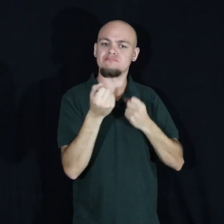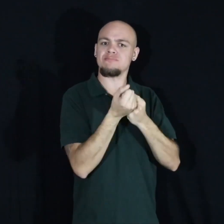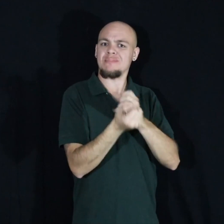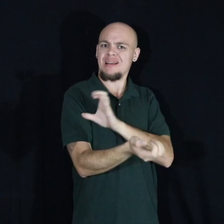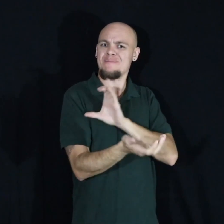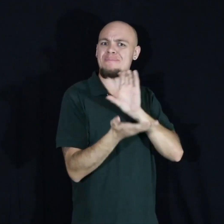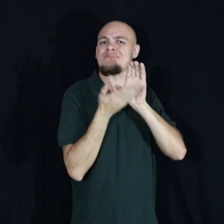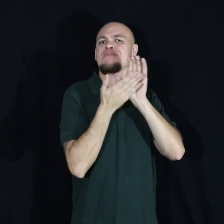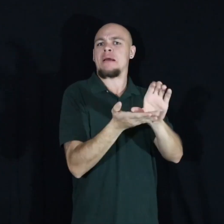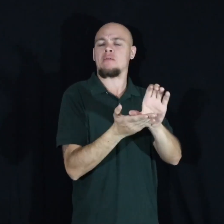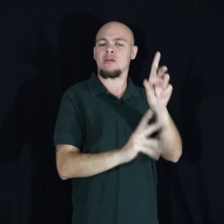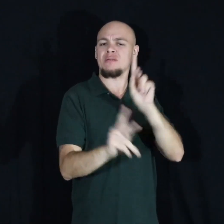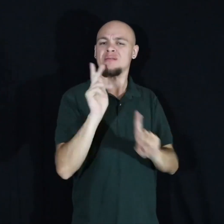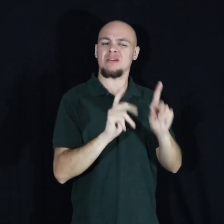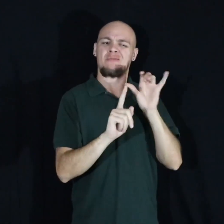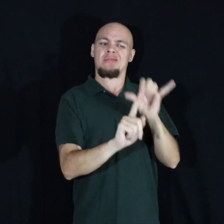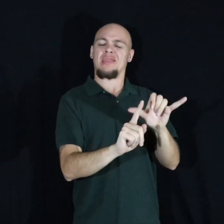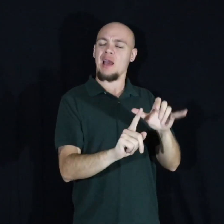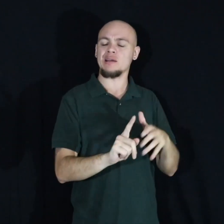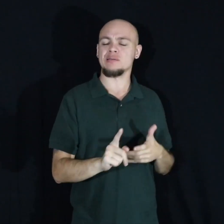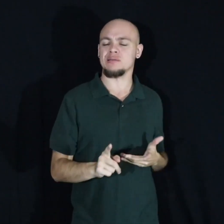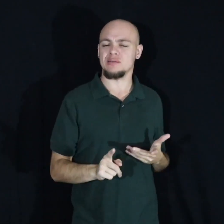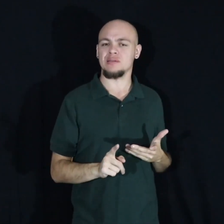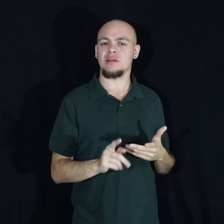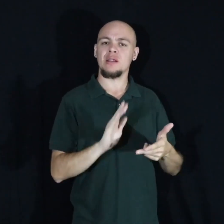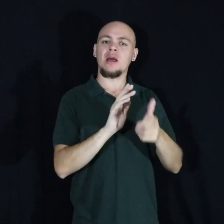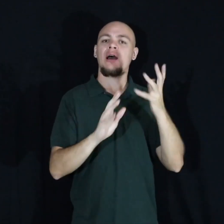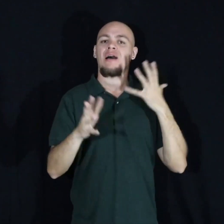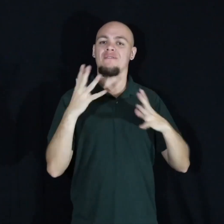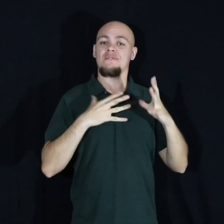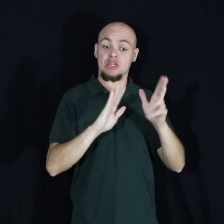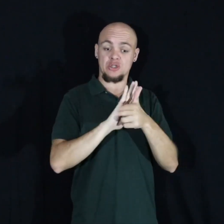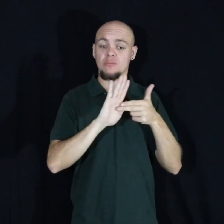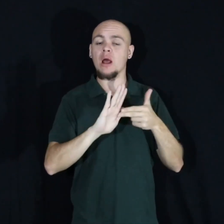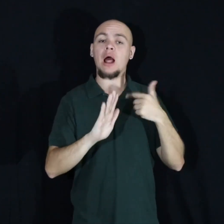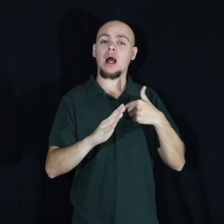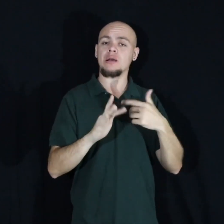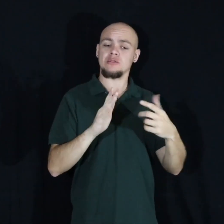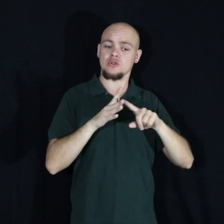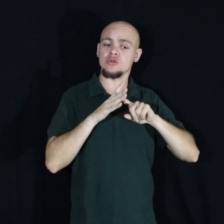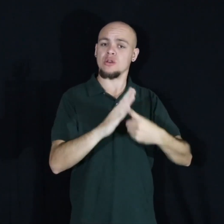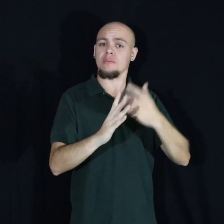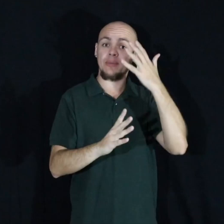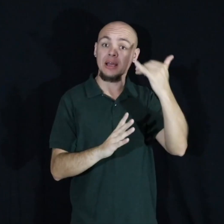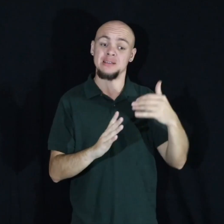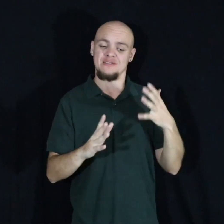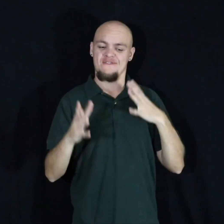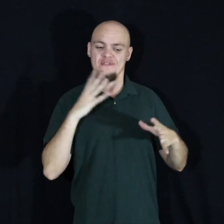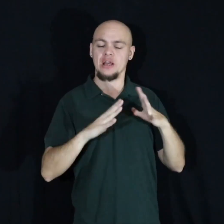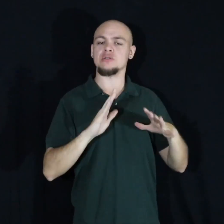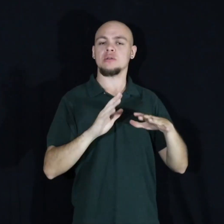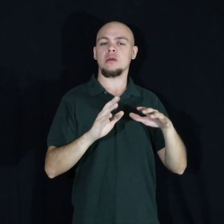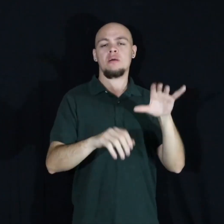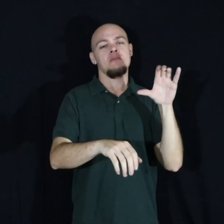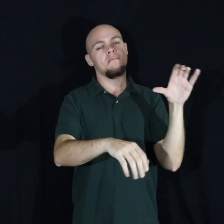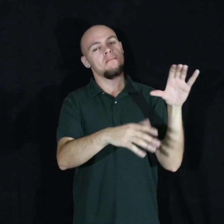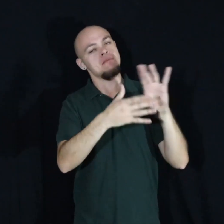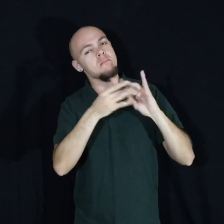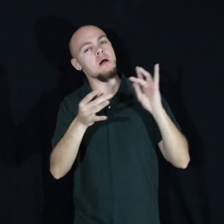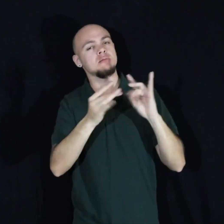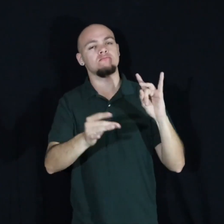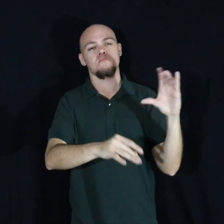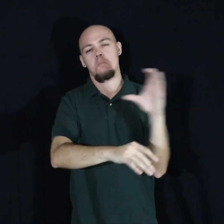about ourselves. I started a fashion brand because I believe that fashion could be used to send a powerful